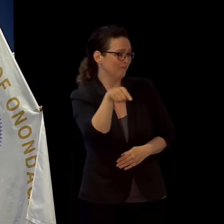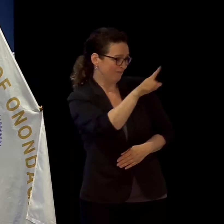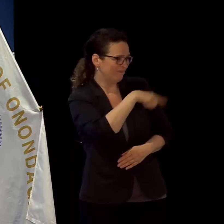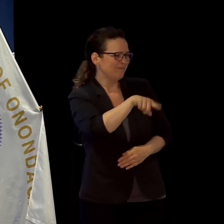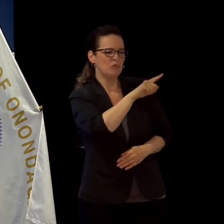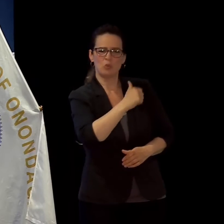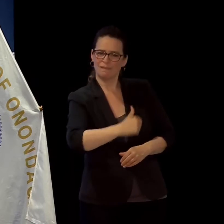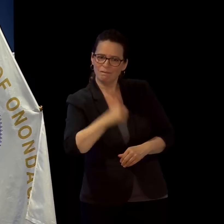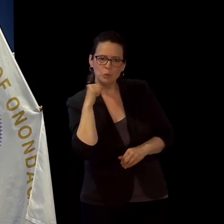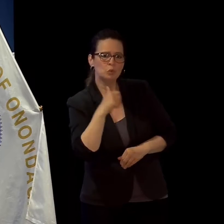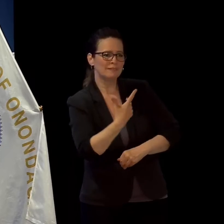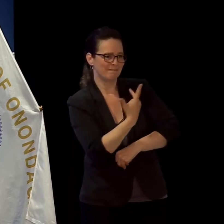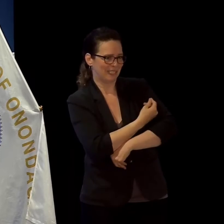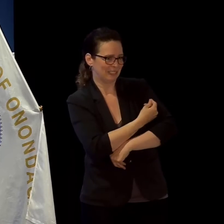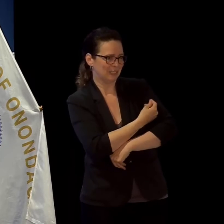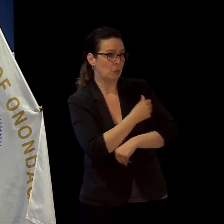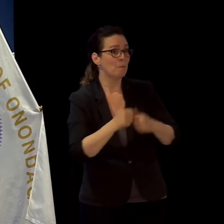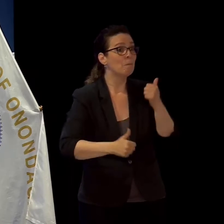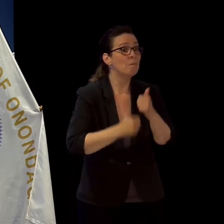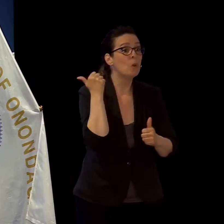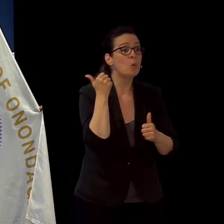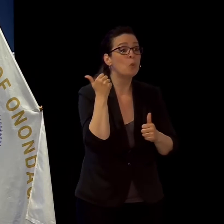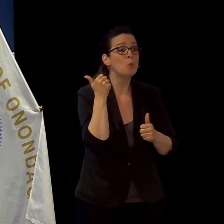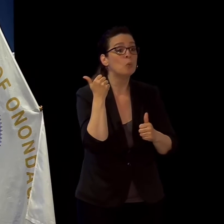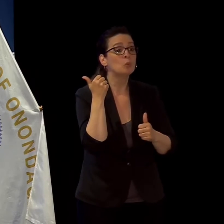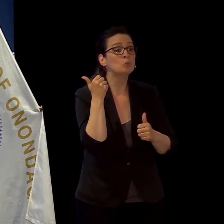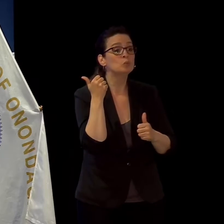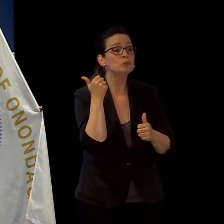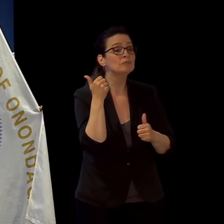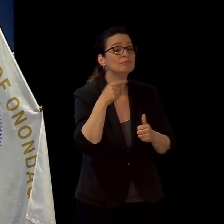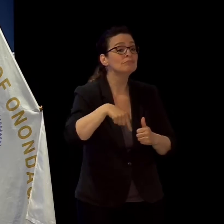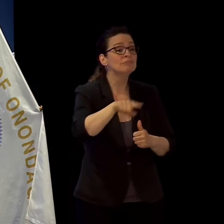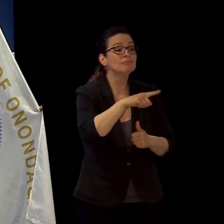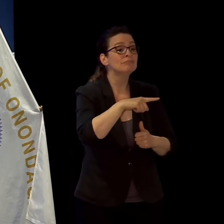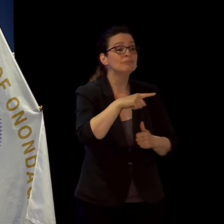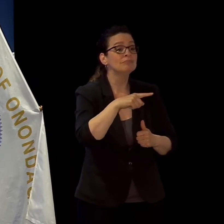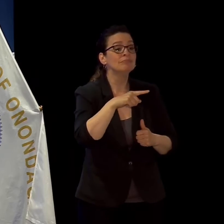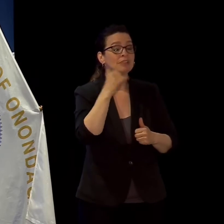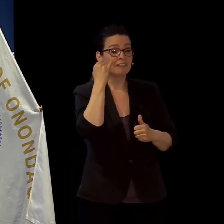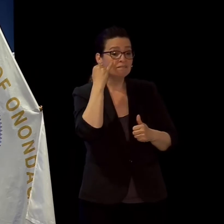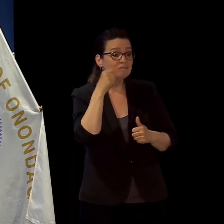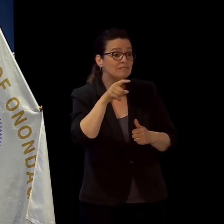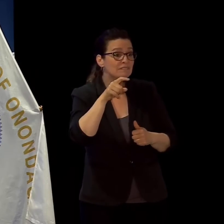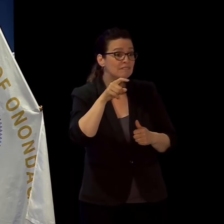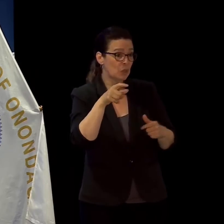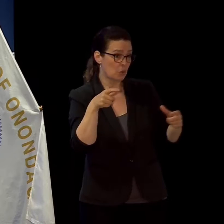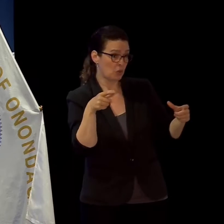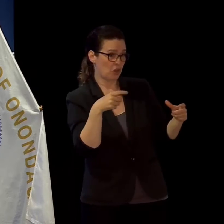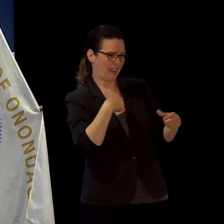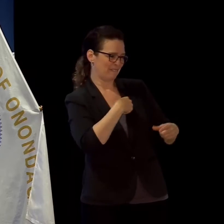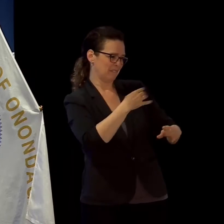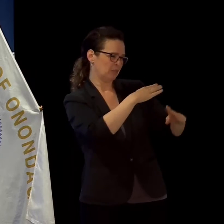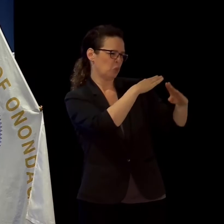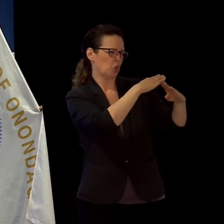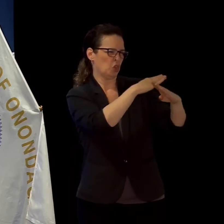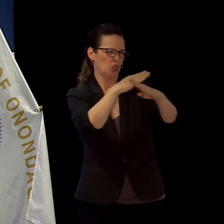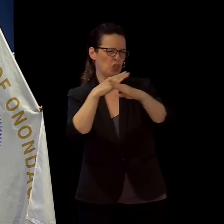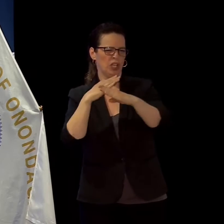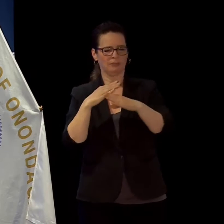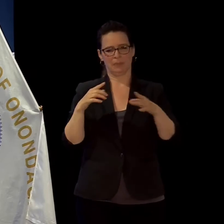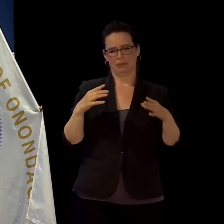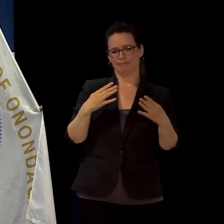most epidemiologists think that we don't need them vaccinated if we can get to everybody else. And so we'll keep